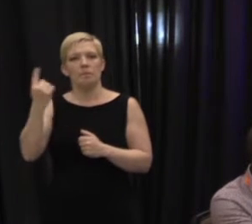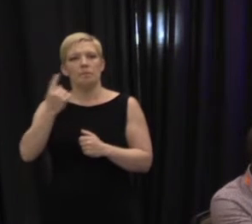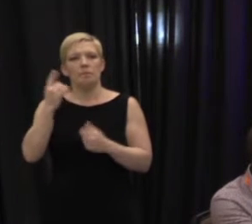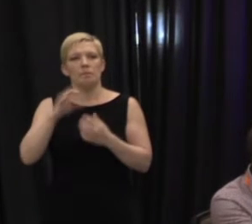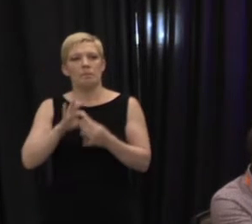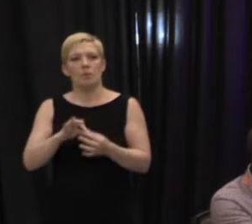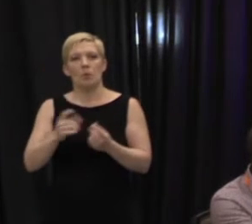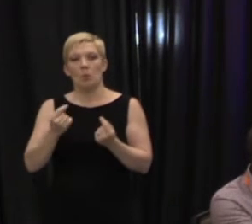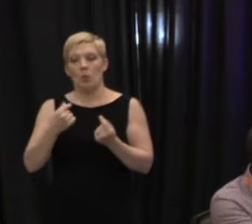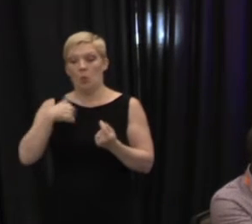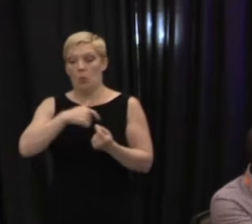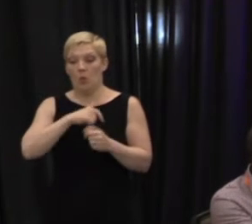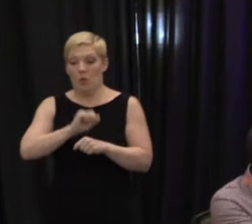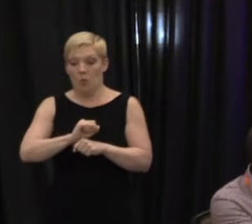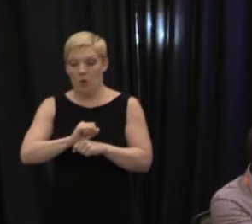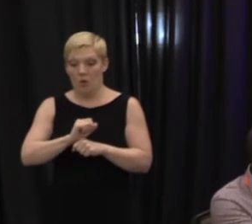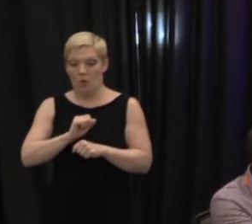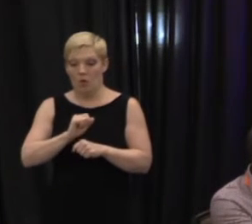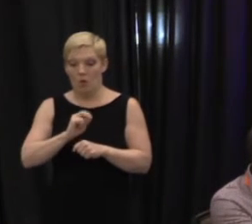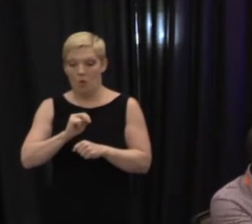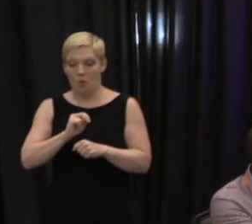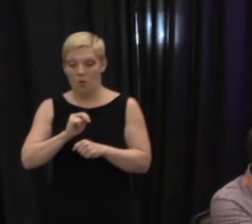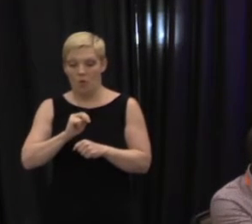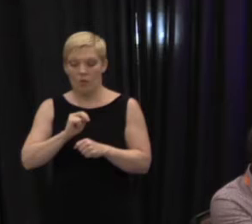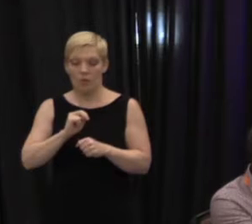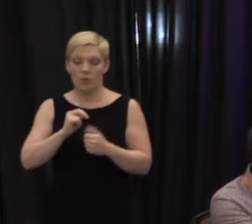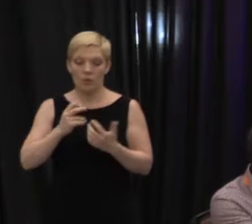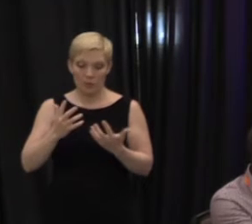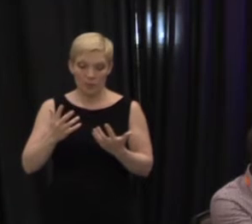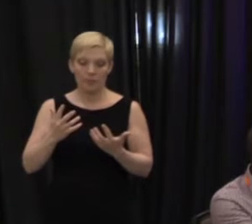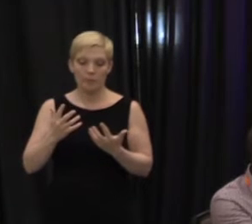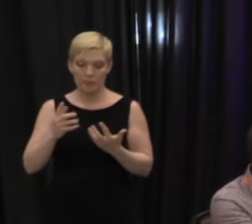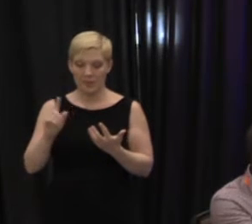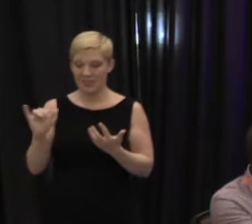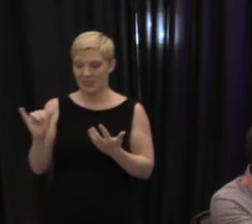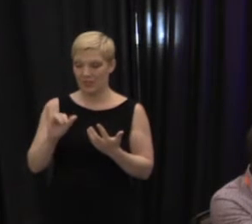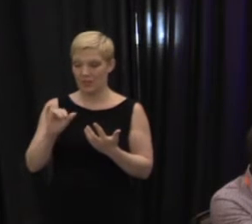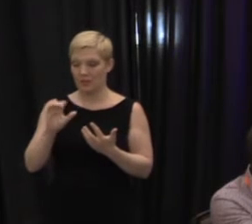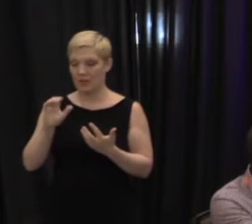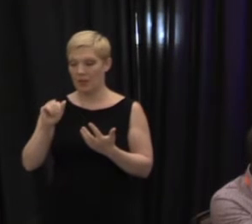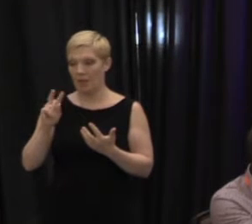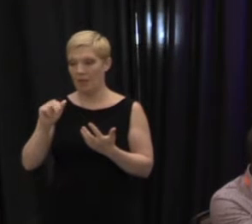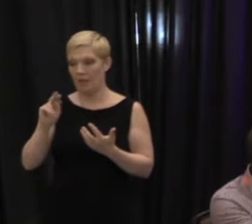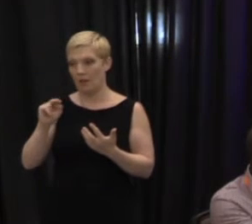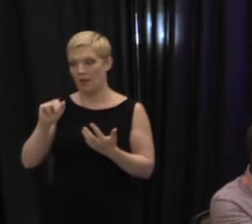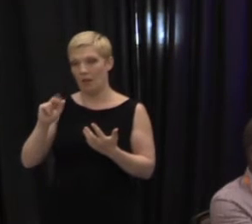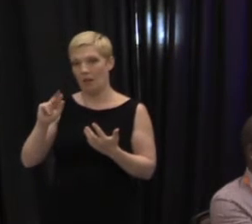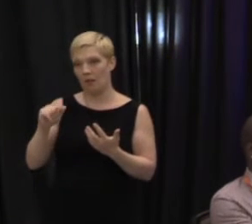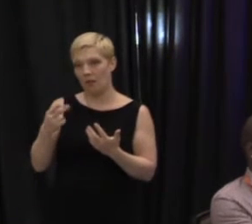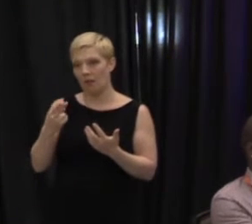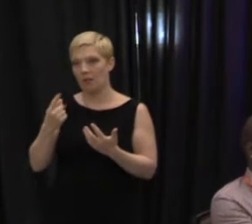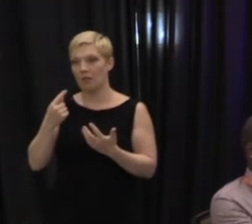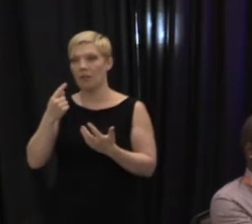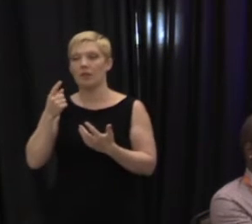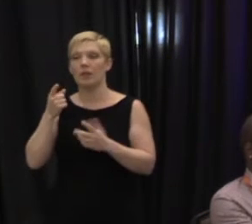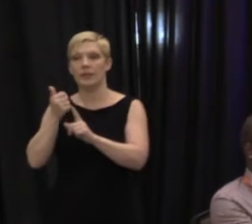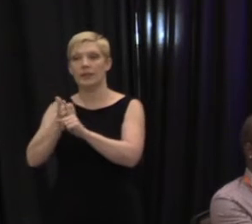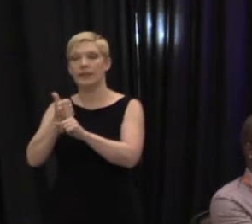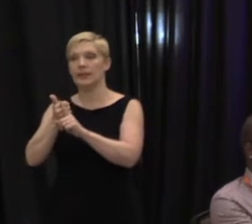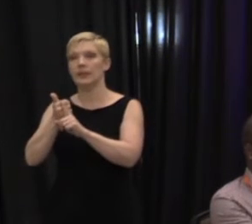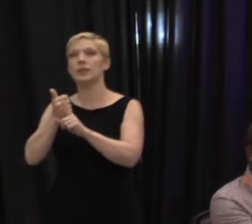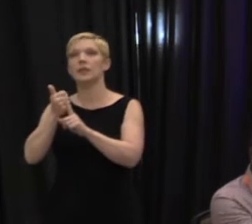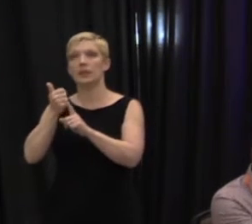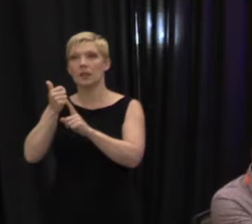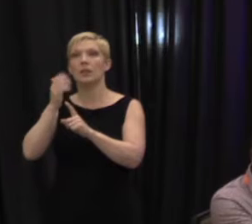of what we work on, in that, you know, we don't. Justice Kavanaugh might be bad on a lot of things, and I don't doubt that he will be